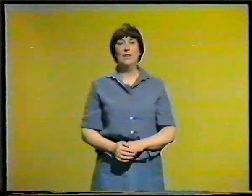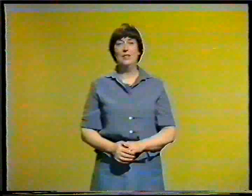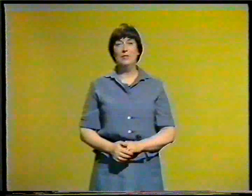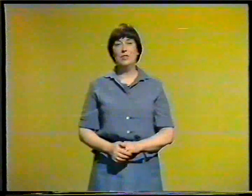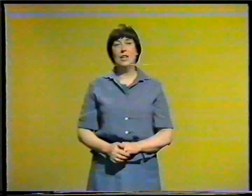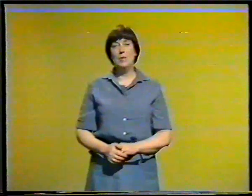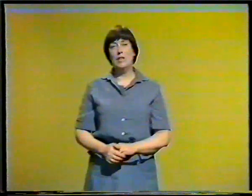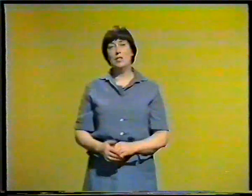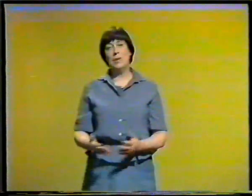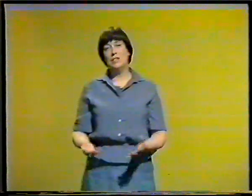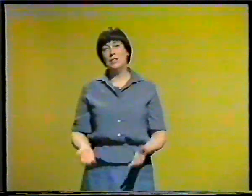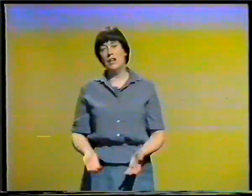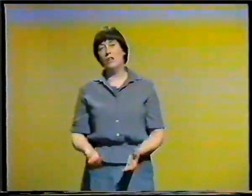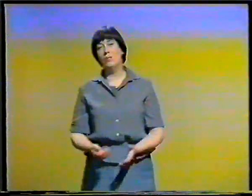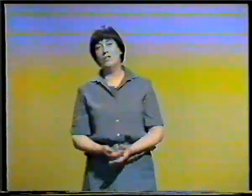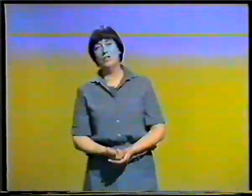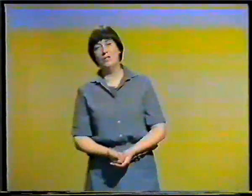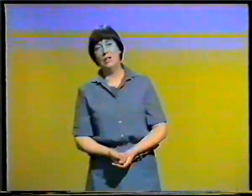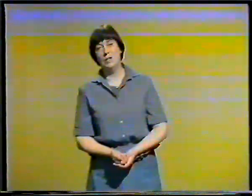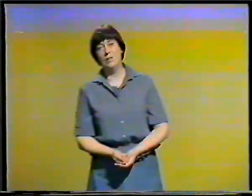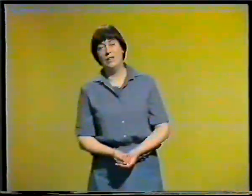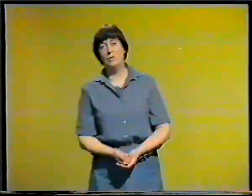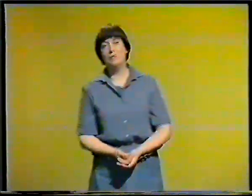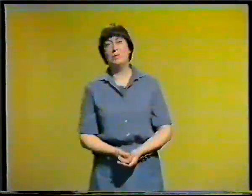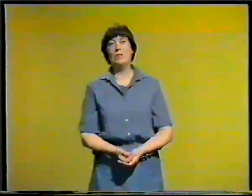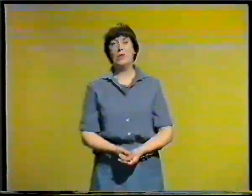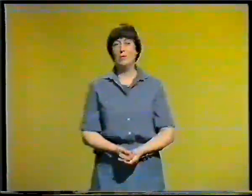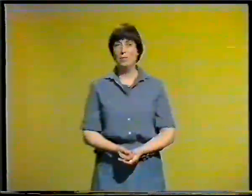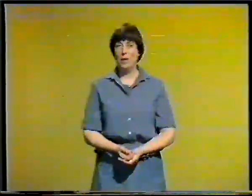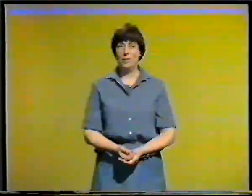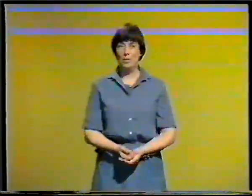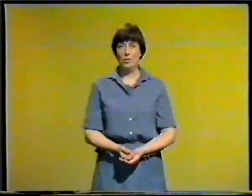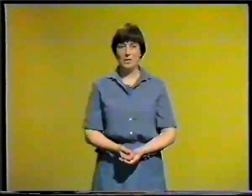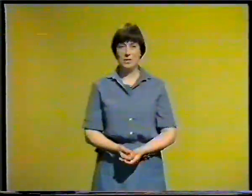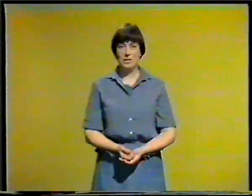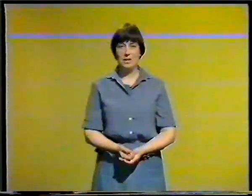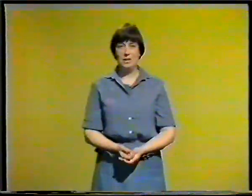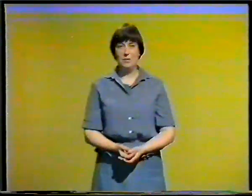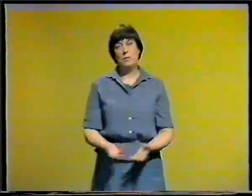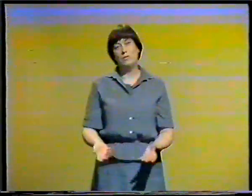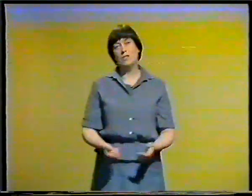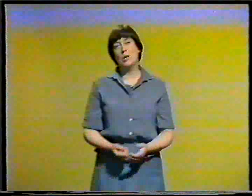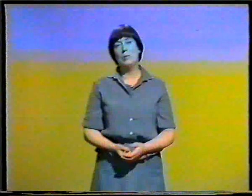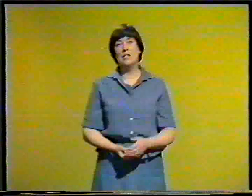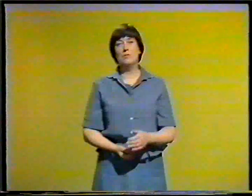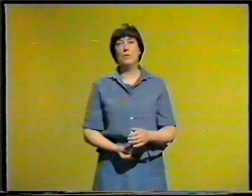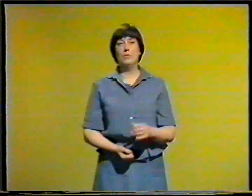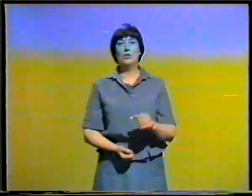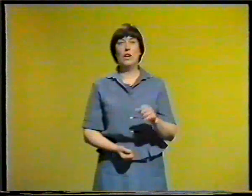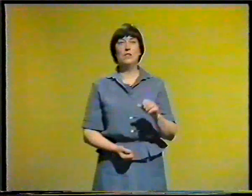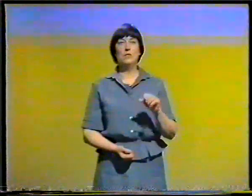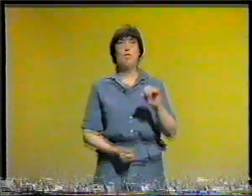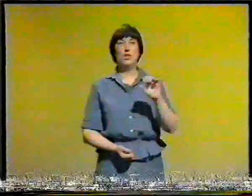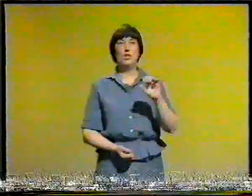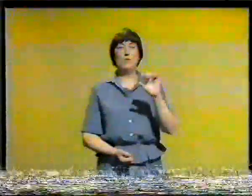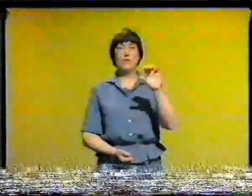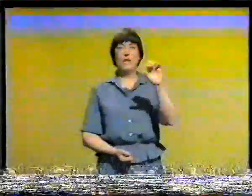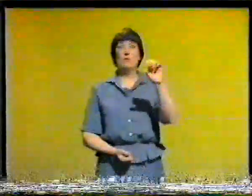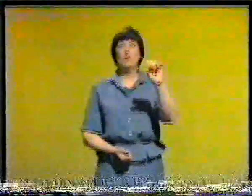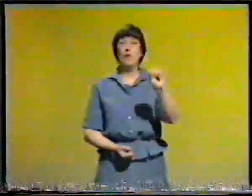For climbing, it depends entirely on what it is you're climbing. You must make a very good mind for this. But for example, let's try to climb a frame